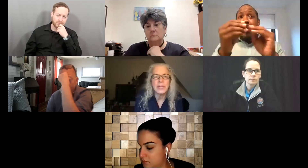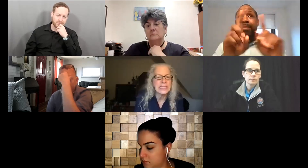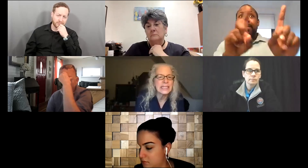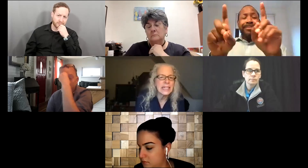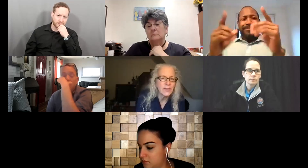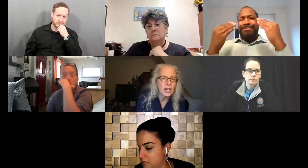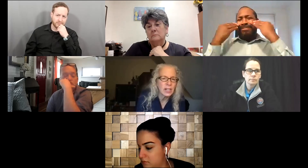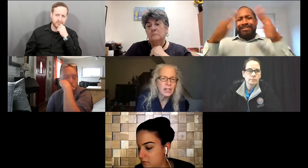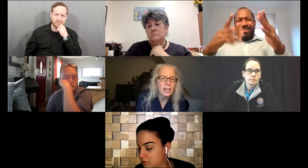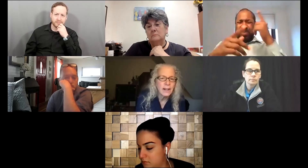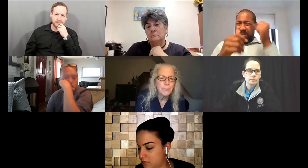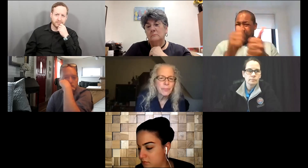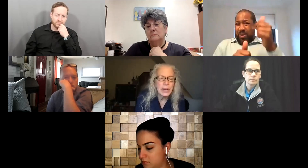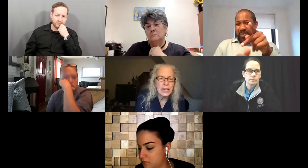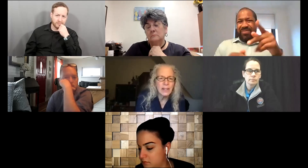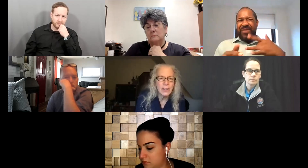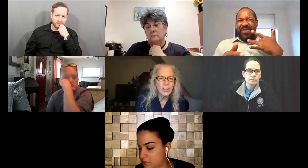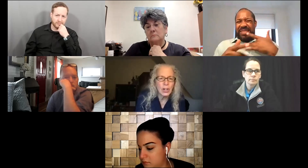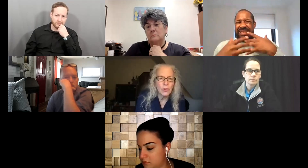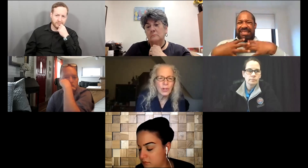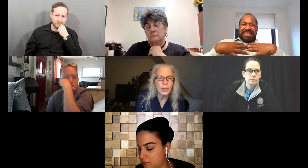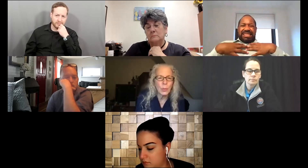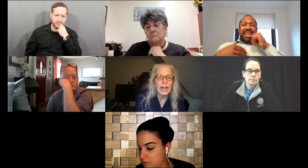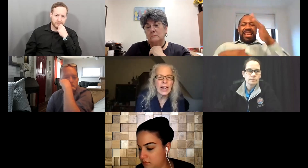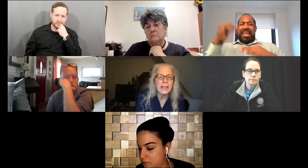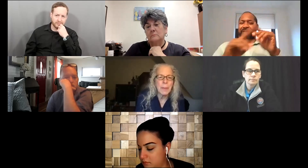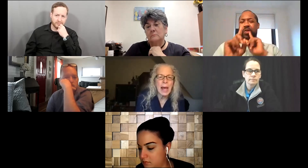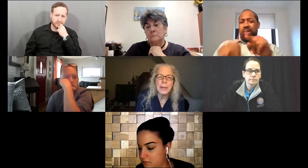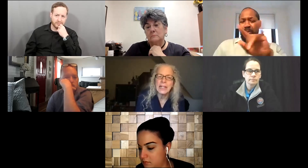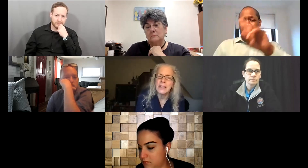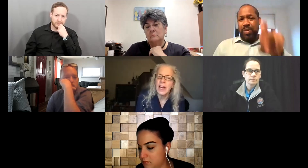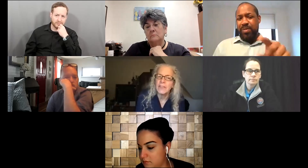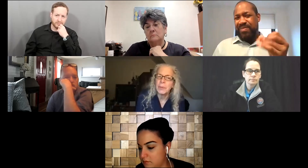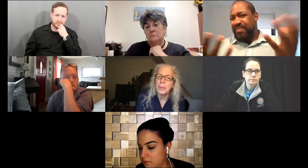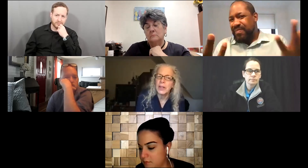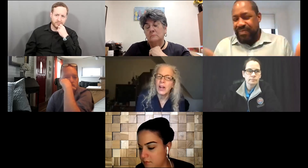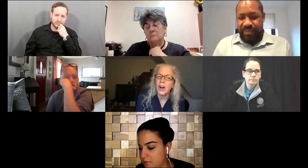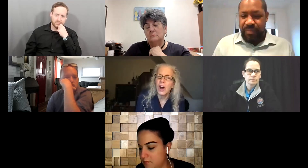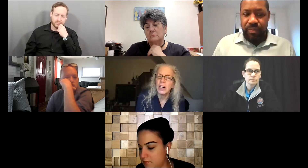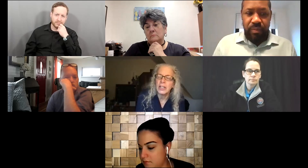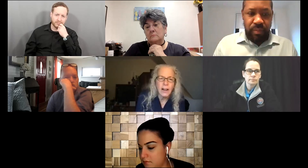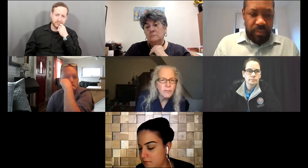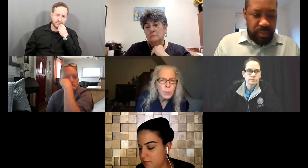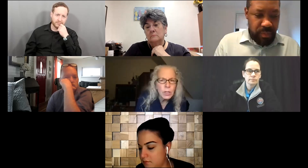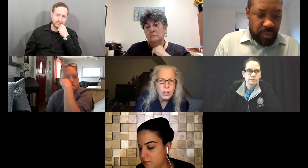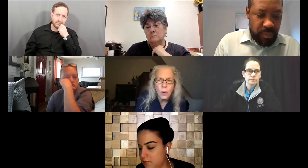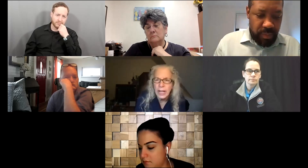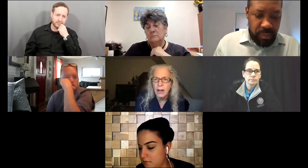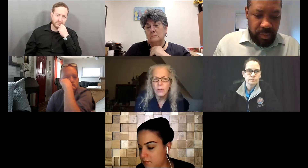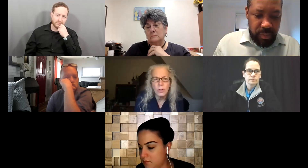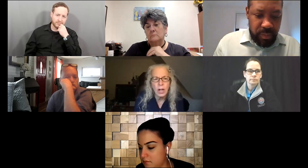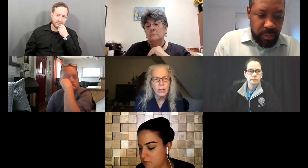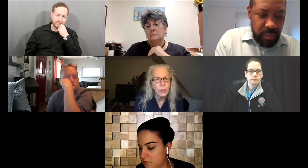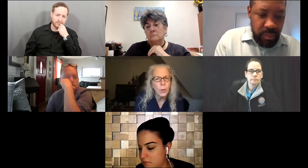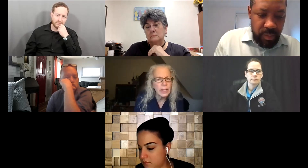and DBCC have done. But, you know, what ends up happening is a lot of people aren't comfortable going